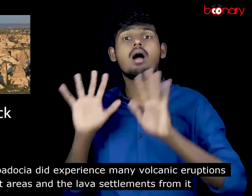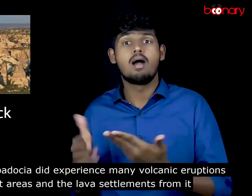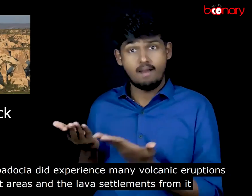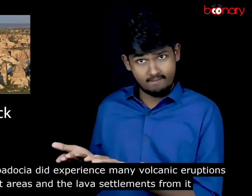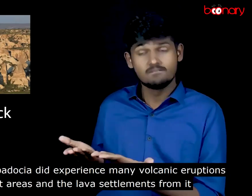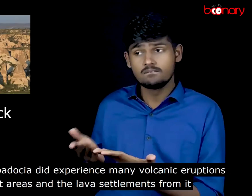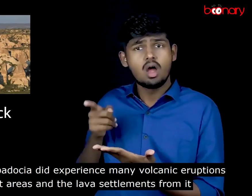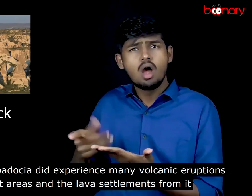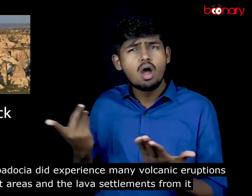Long ago,